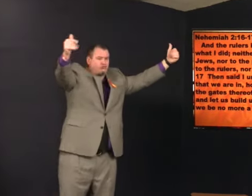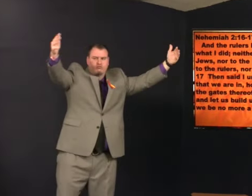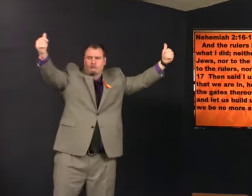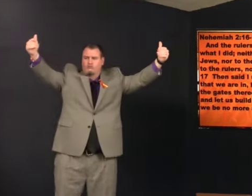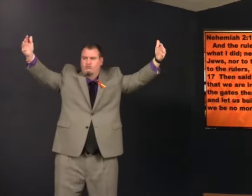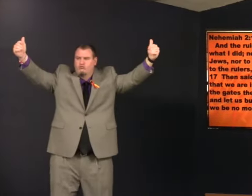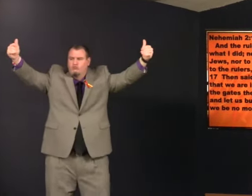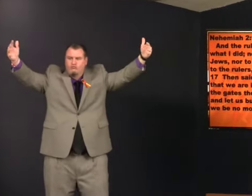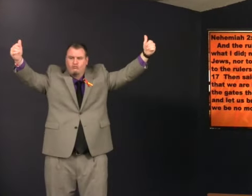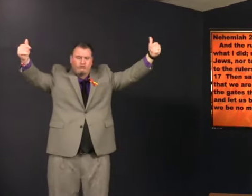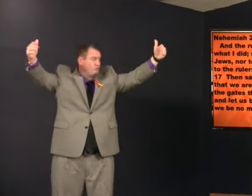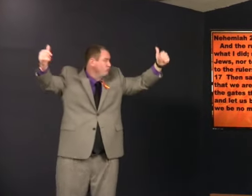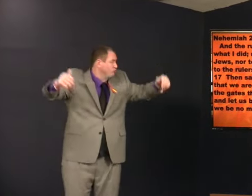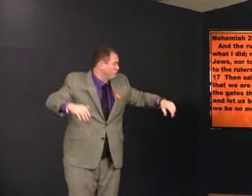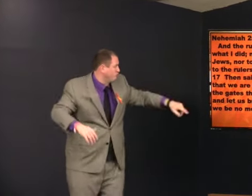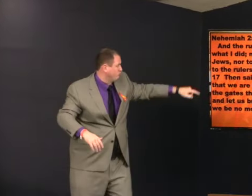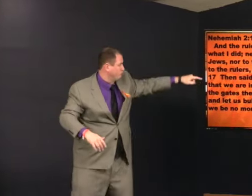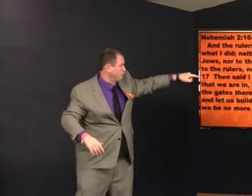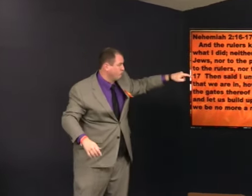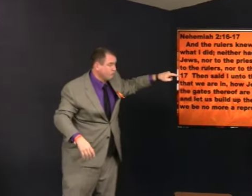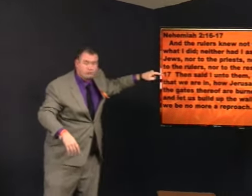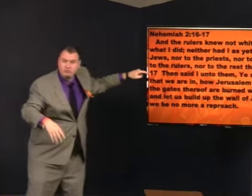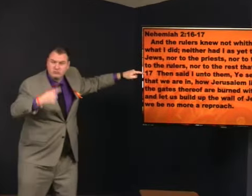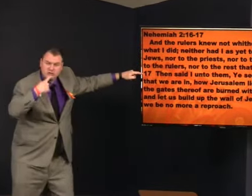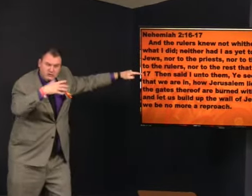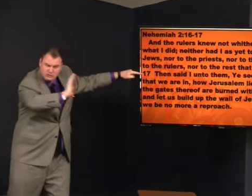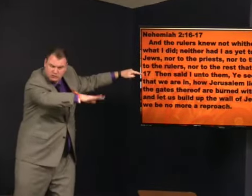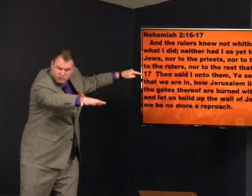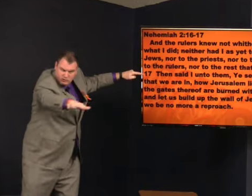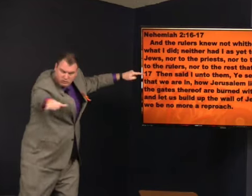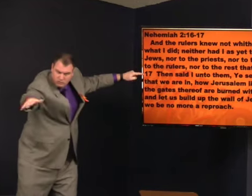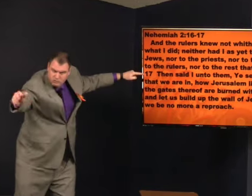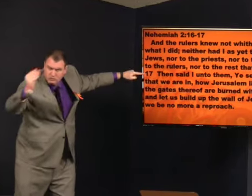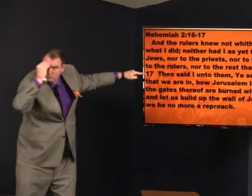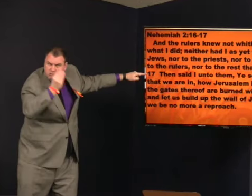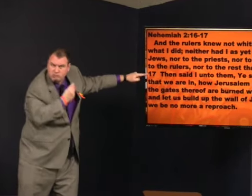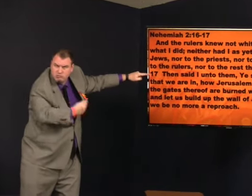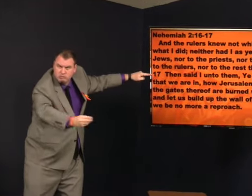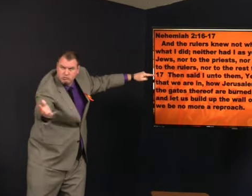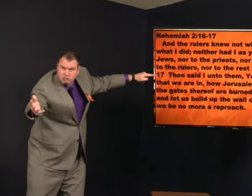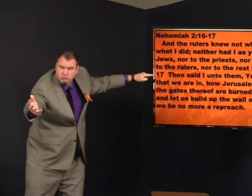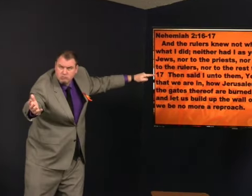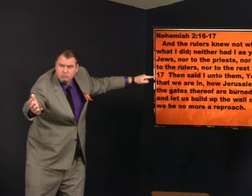I gathered everyone around. Then I said unto them,